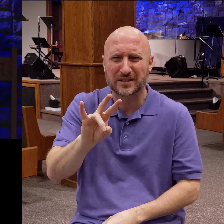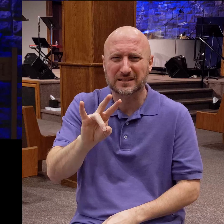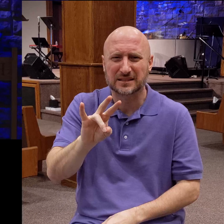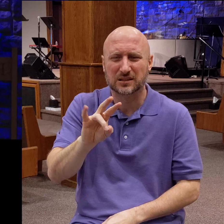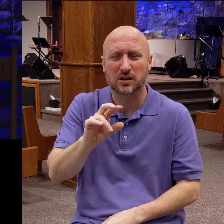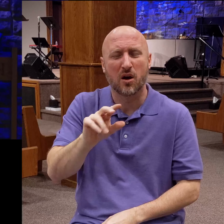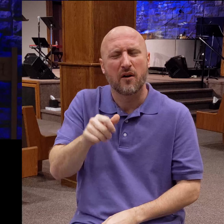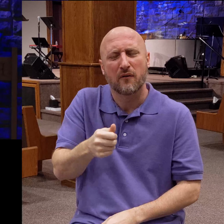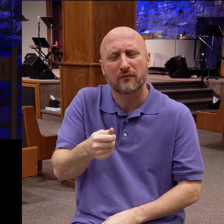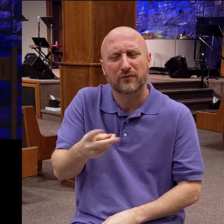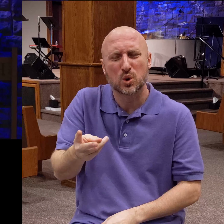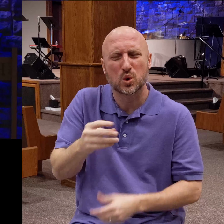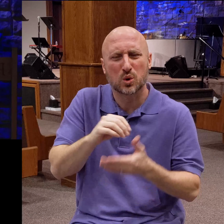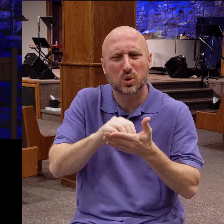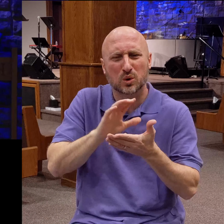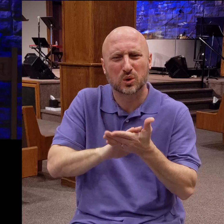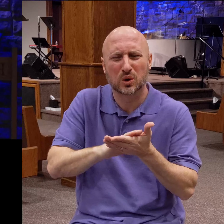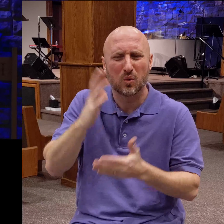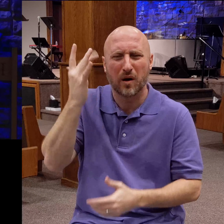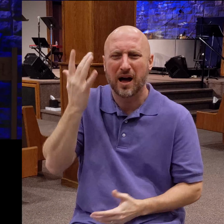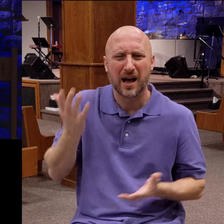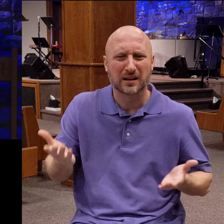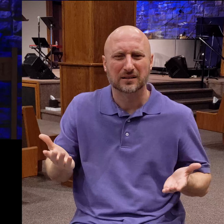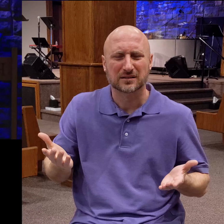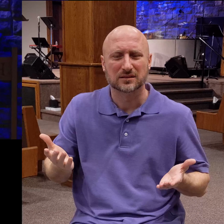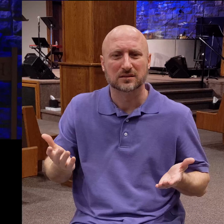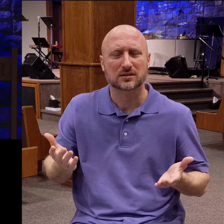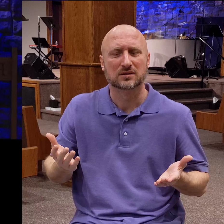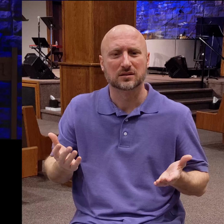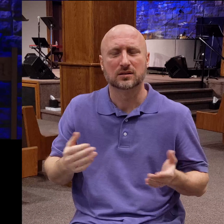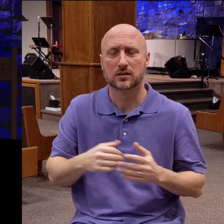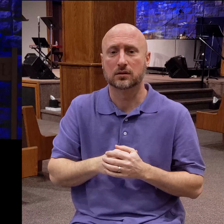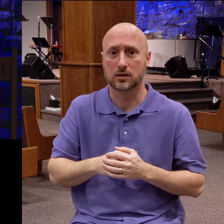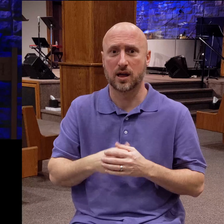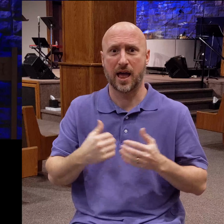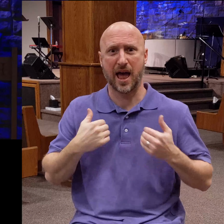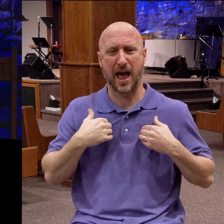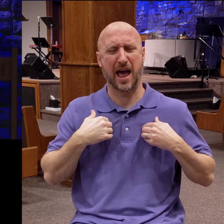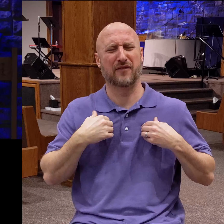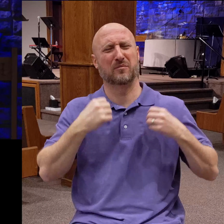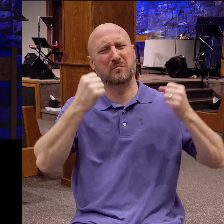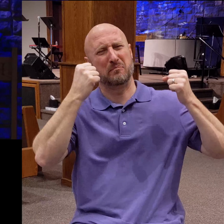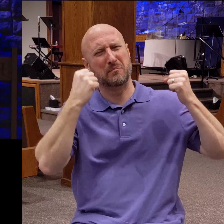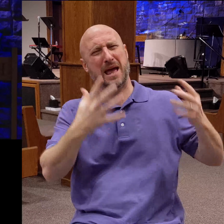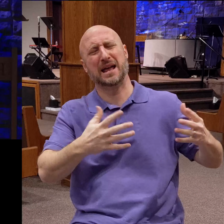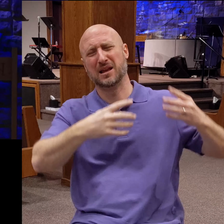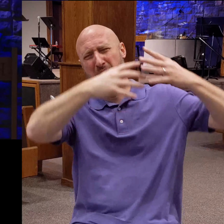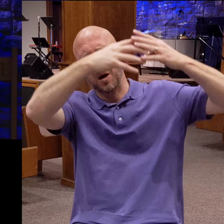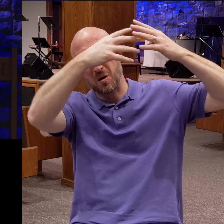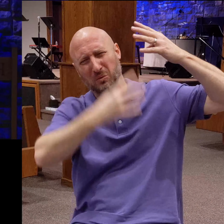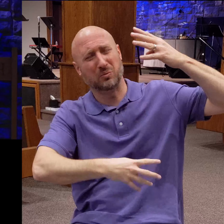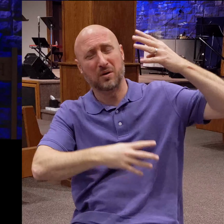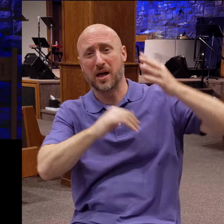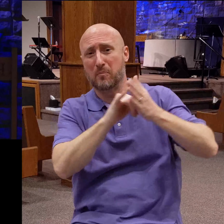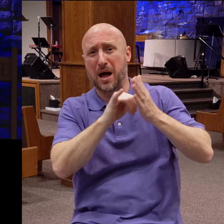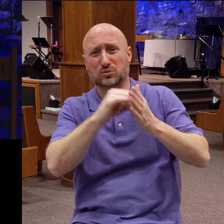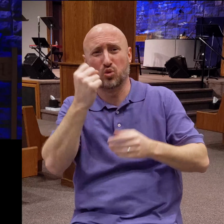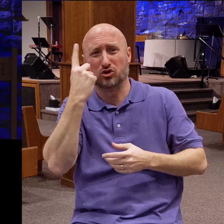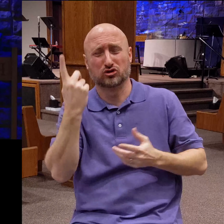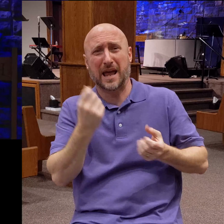so few recorded in relation to a sum that we can hardly